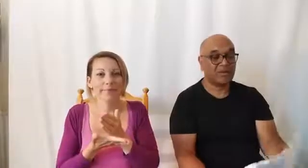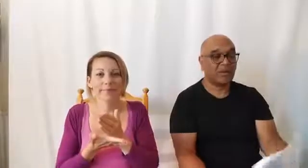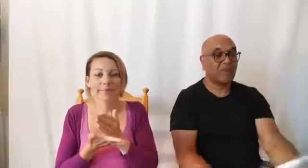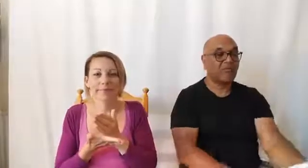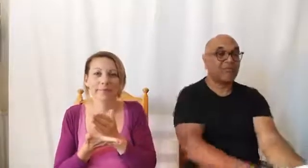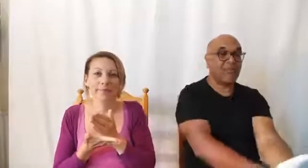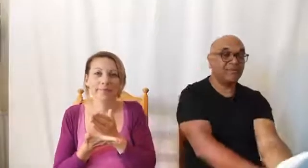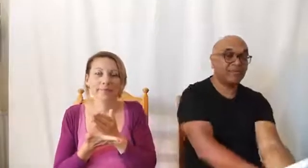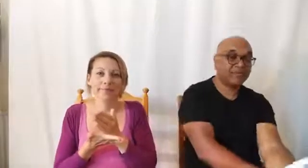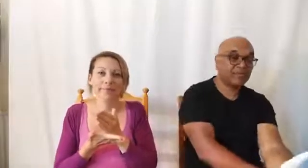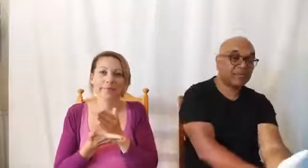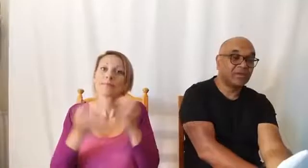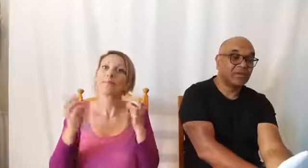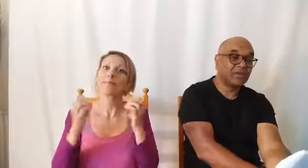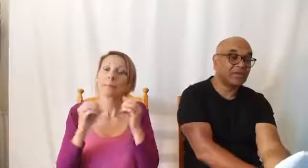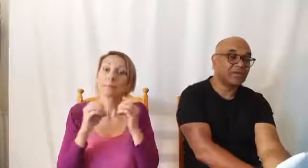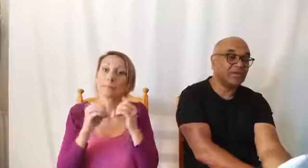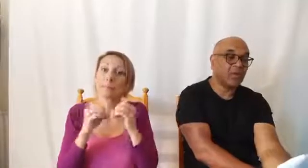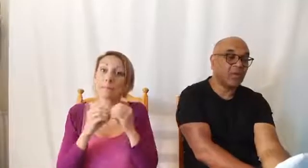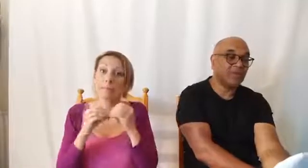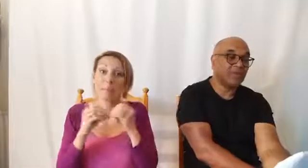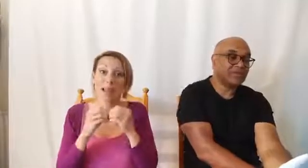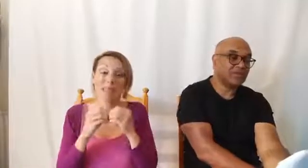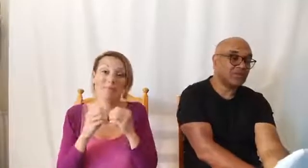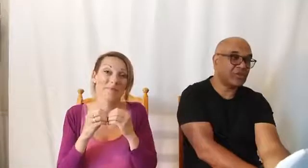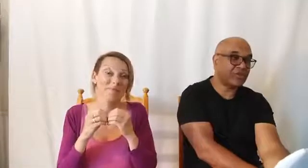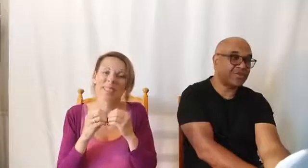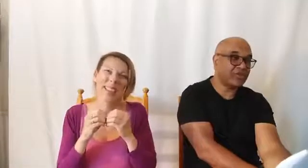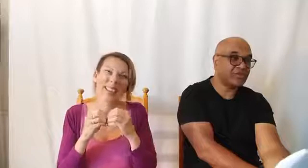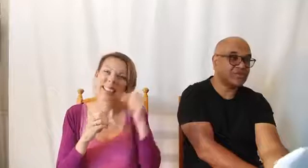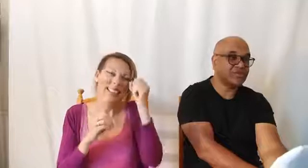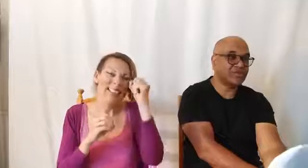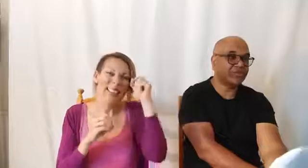For Ben could not see the worth of such tiny creatures.